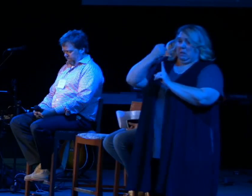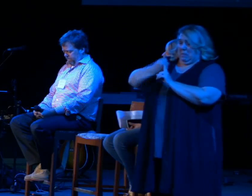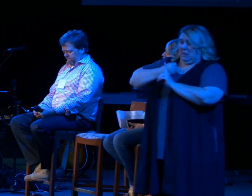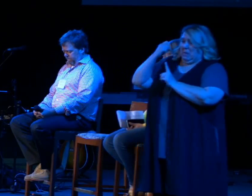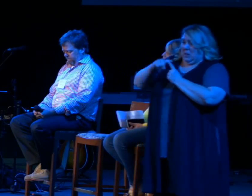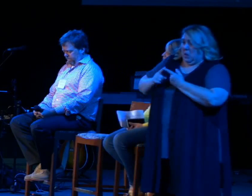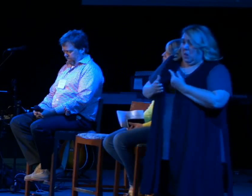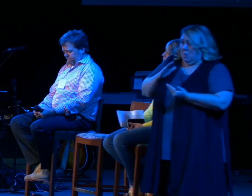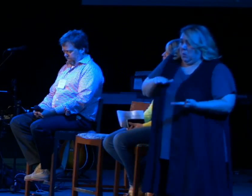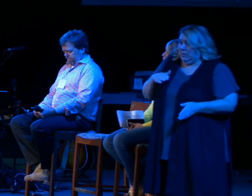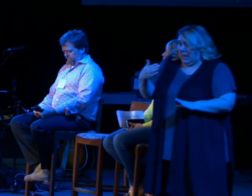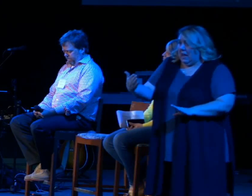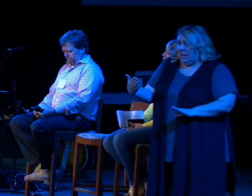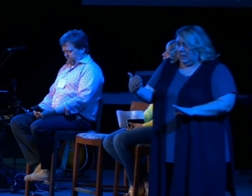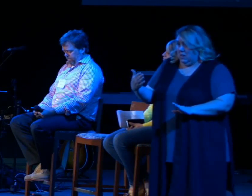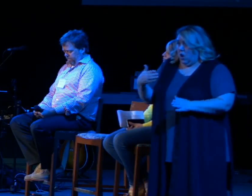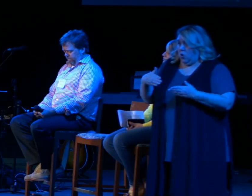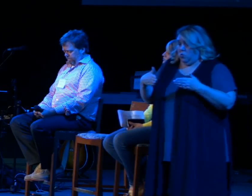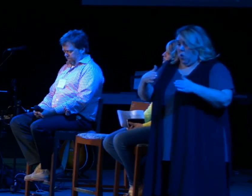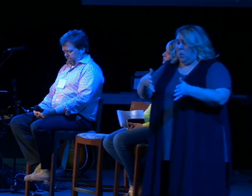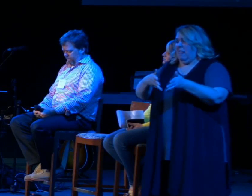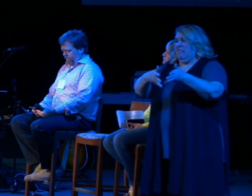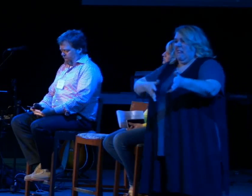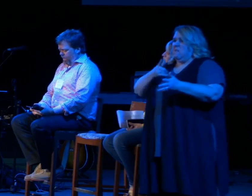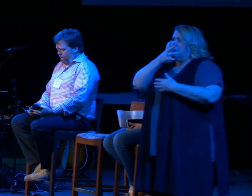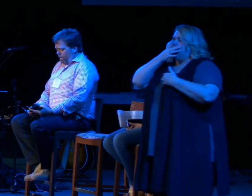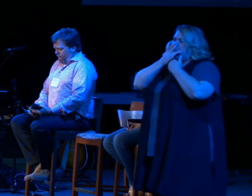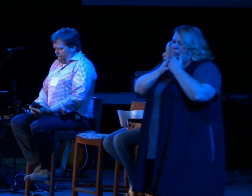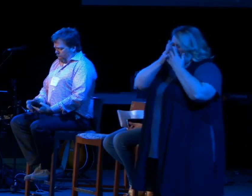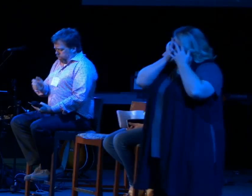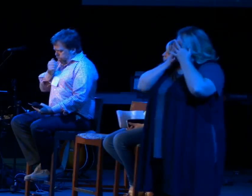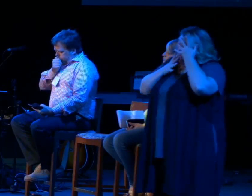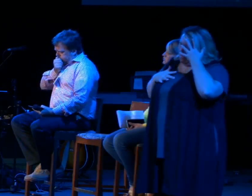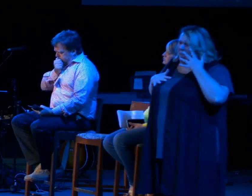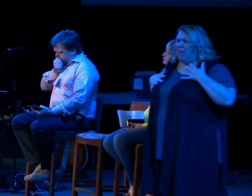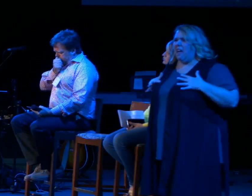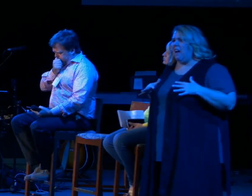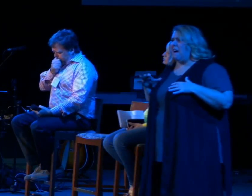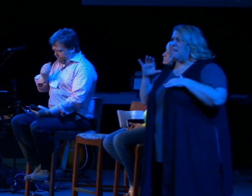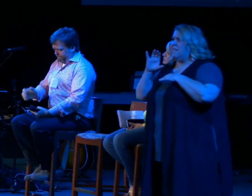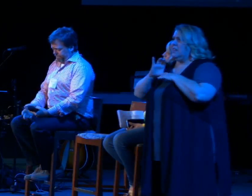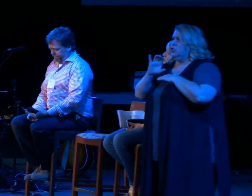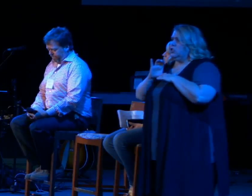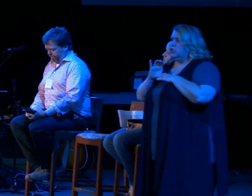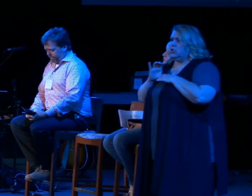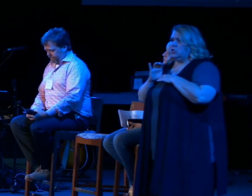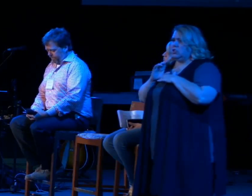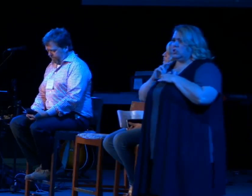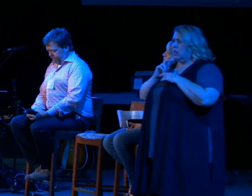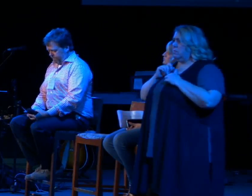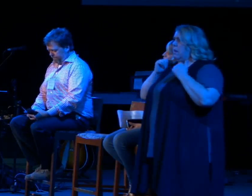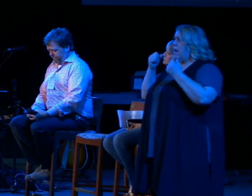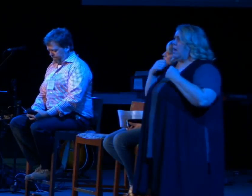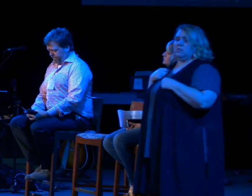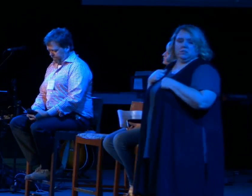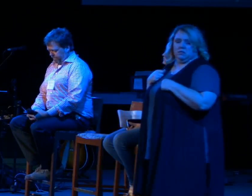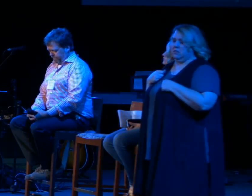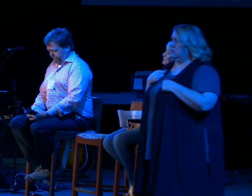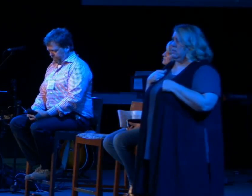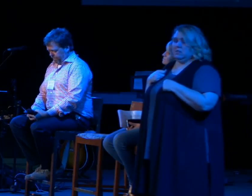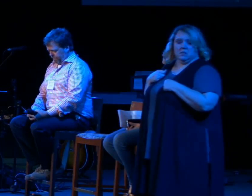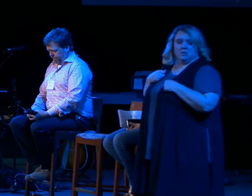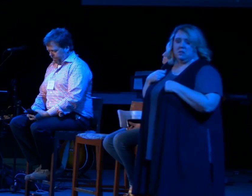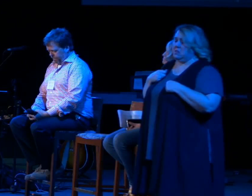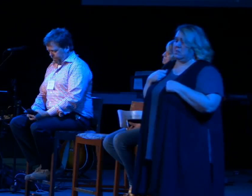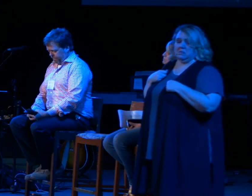road and left and was bloody, and the church looked on, and people looked on and passed it by, and people